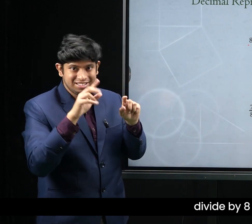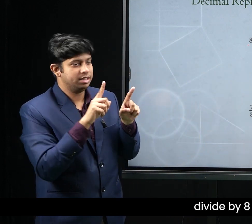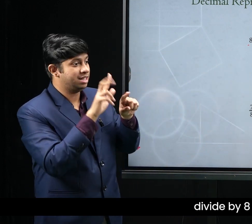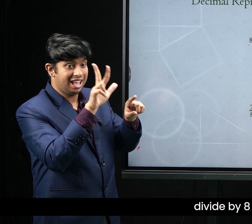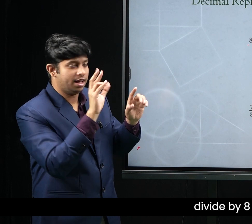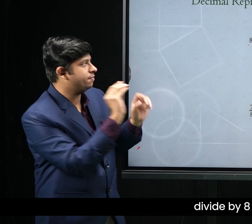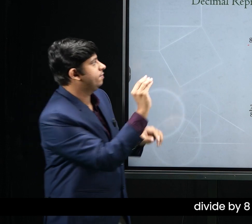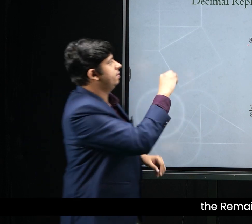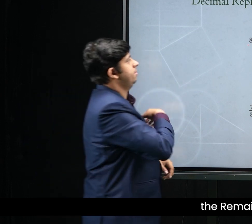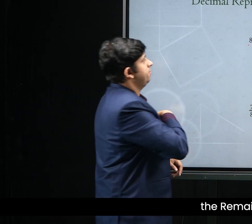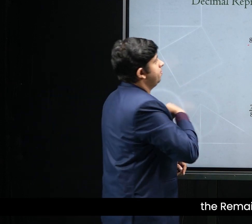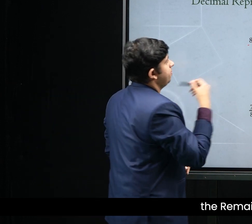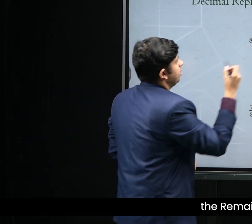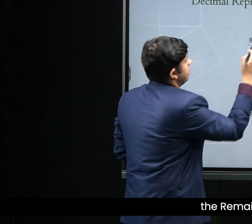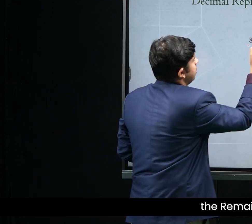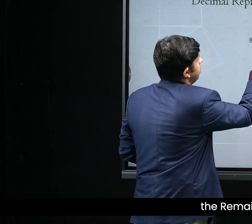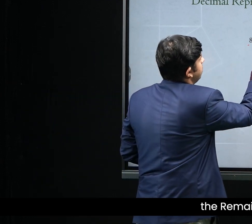64. The remainder is 6.